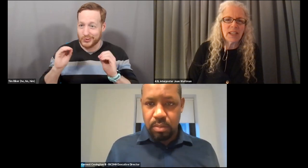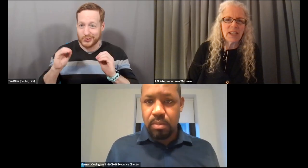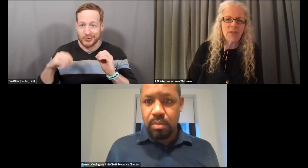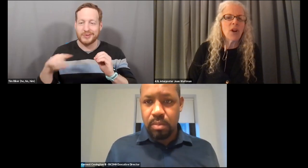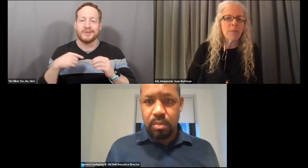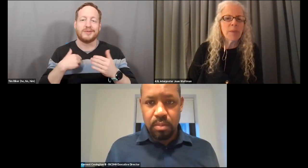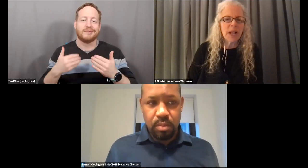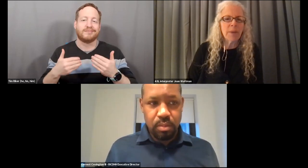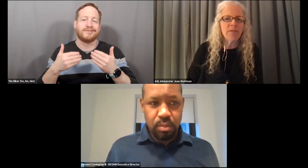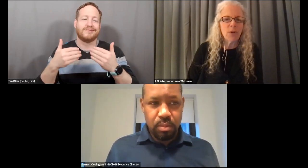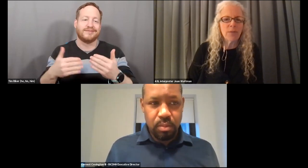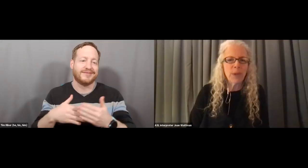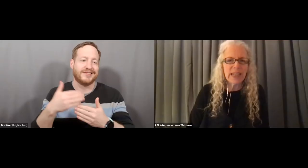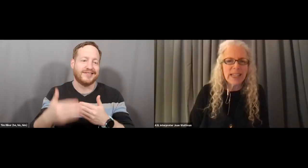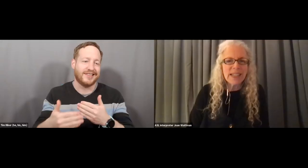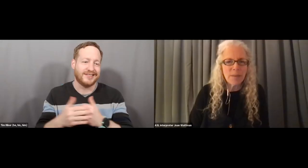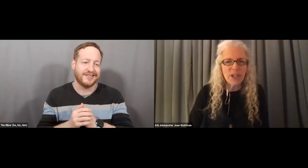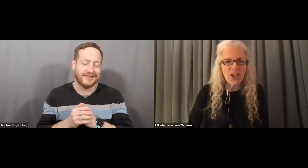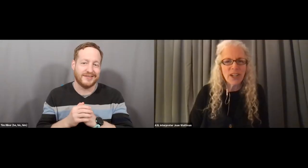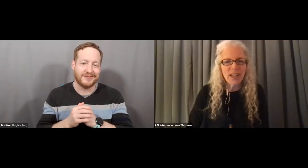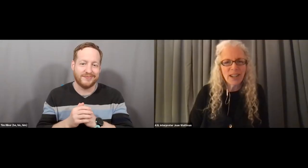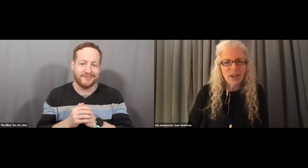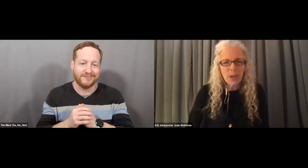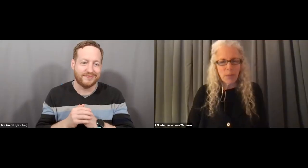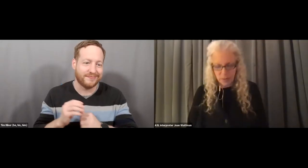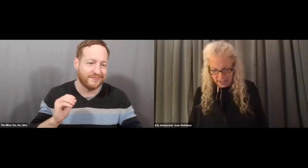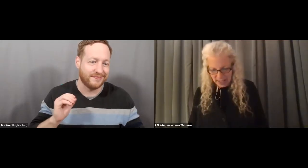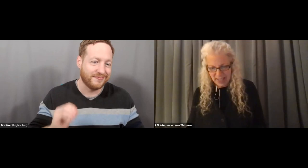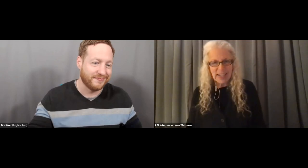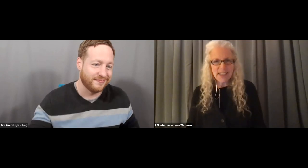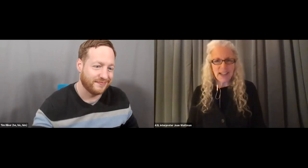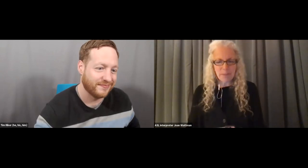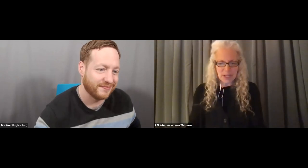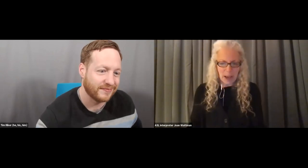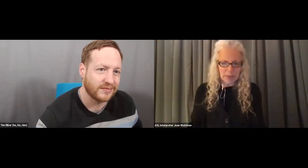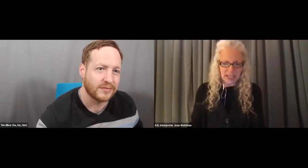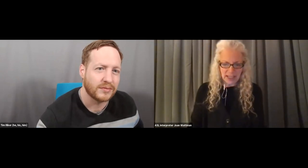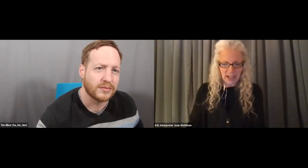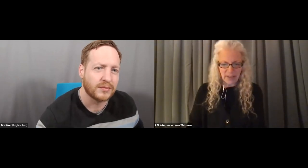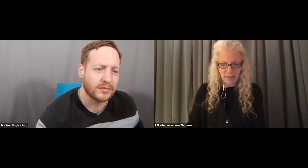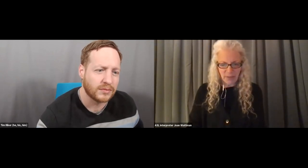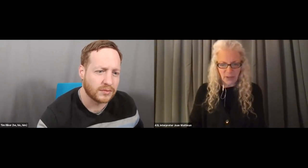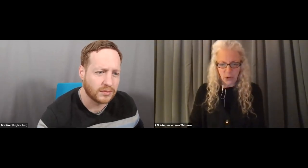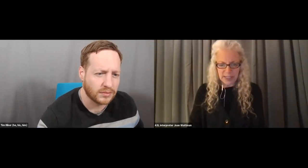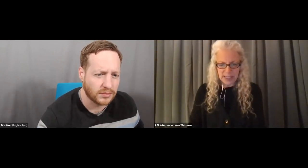if there aren't people coming forward within this commission, we can move on to the next topic in the new business.